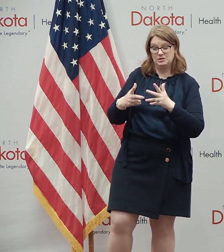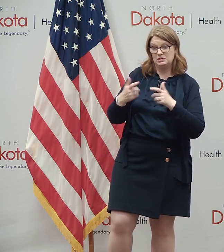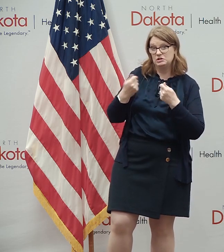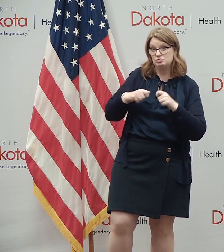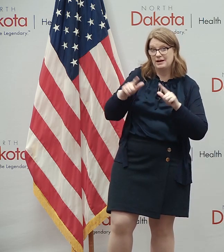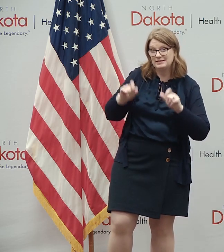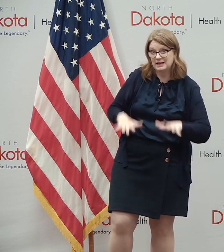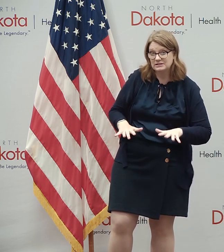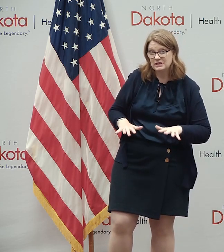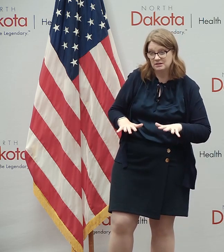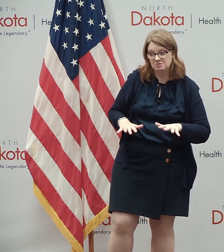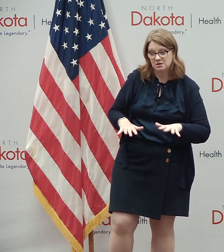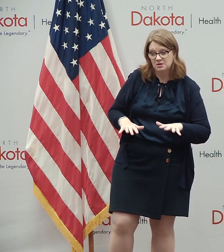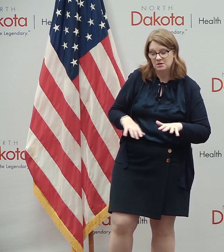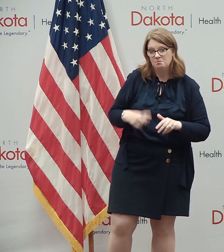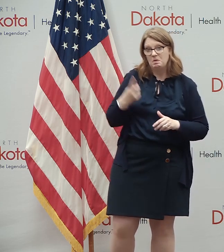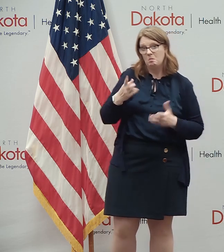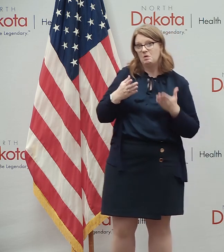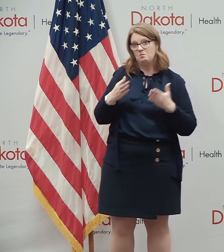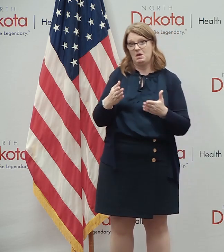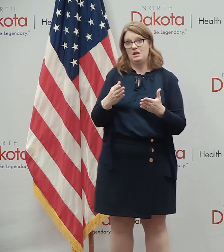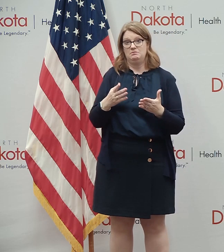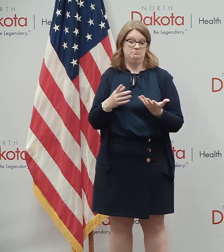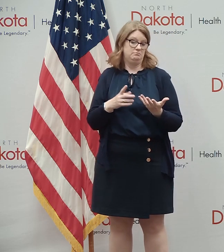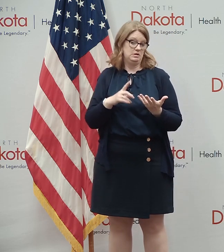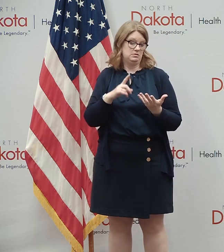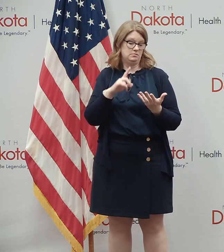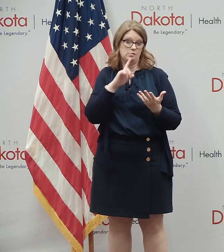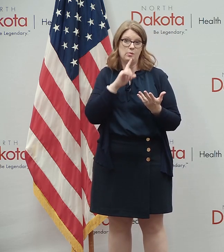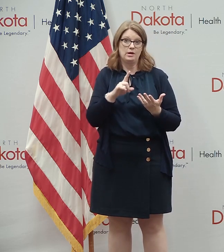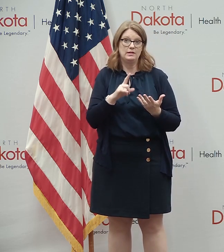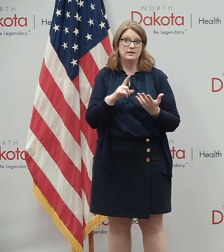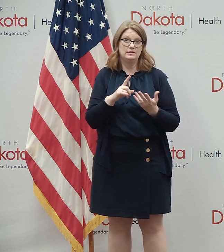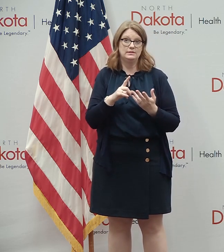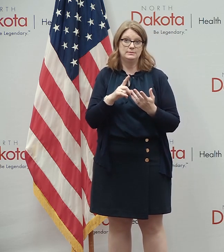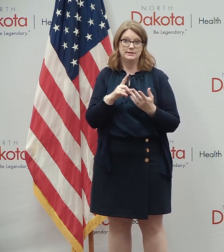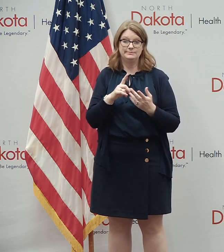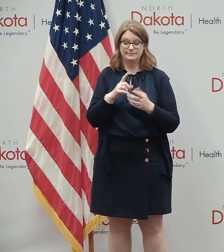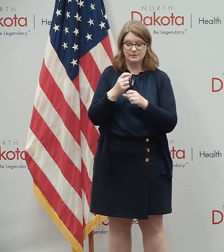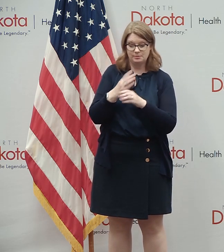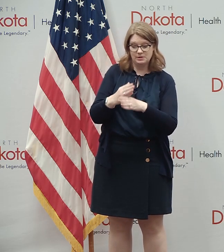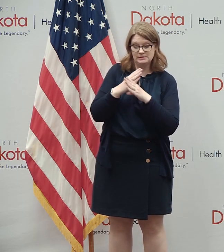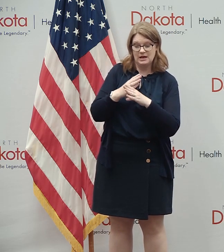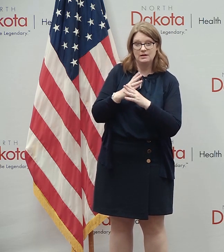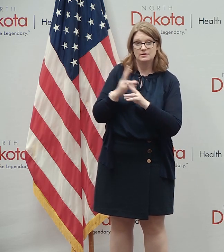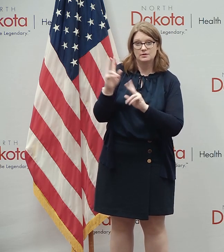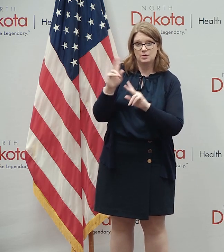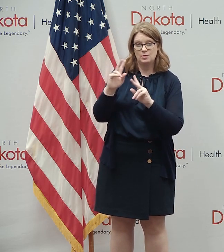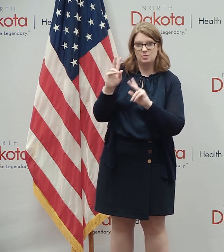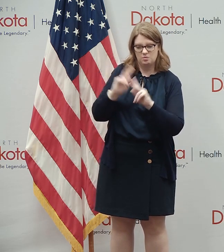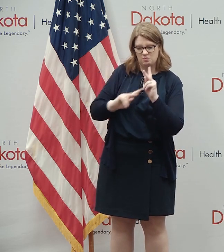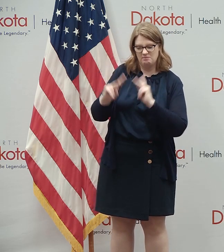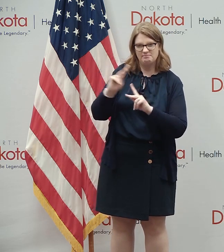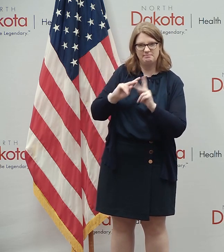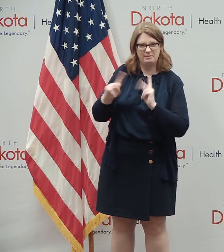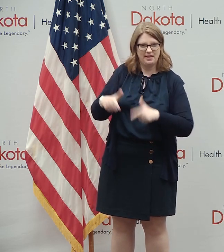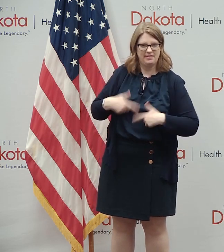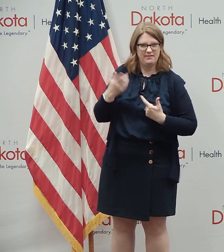that, that would be another way to make sure we're really protecting our residents. Today with us to talk a little bit